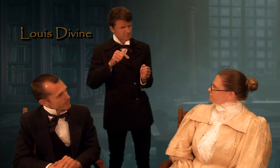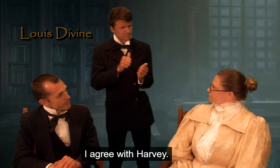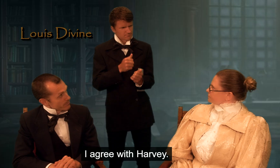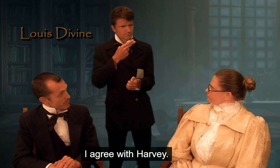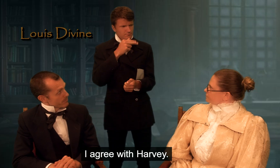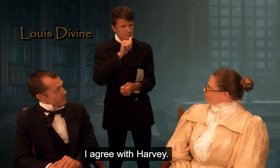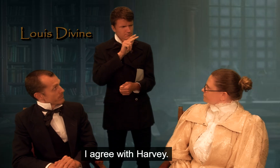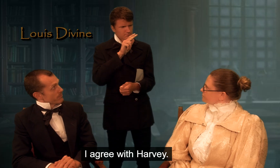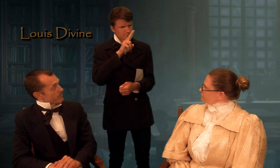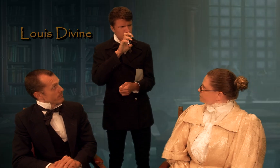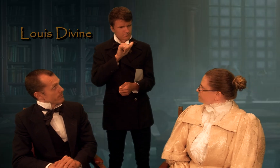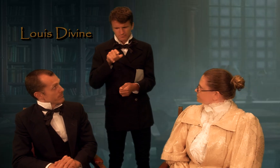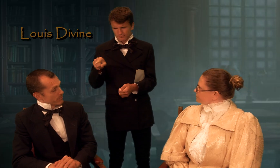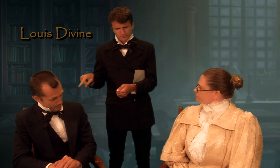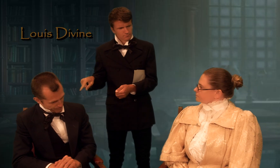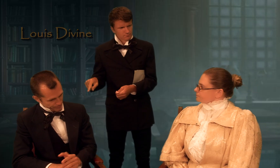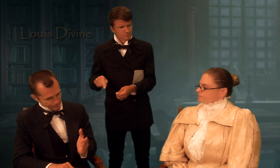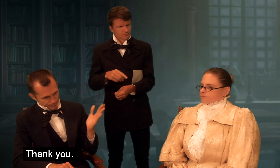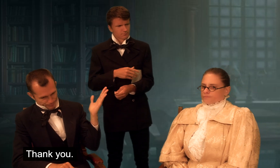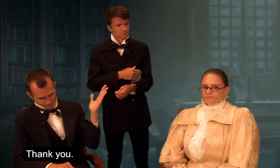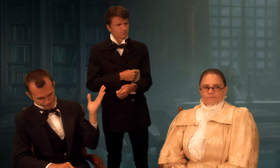I agree with Harvey. Thank you.